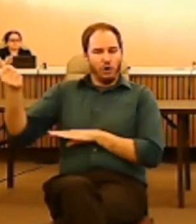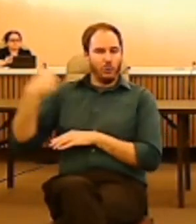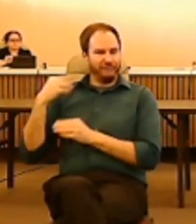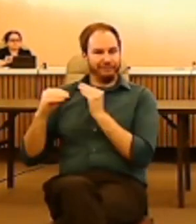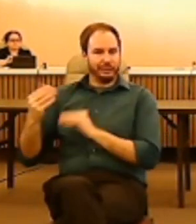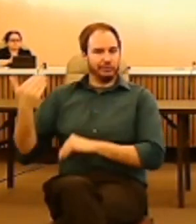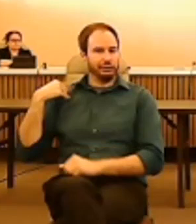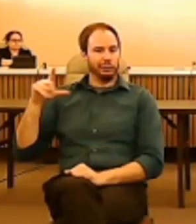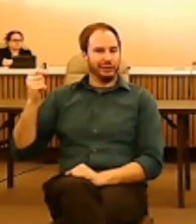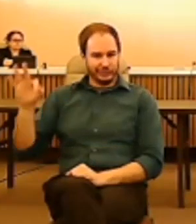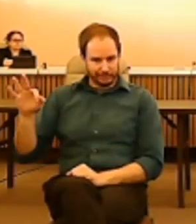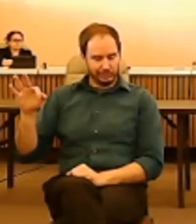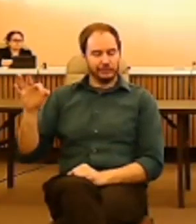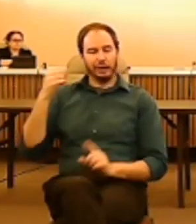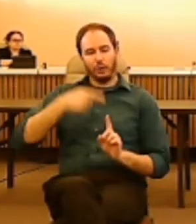in 2019.